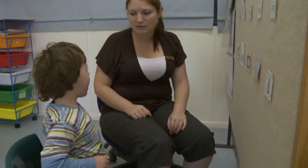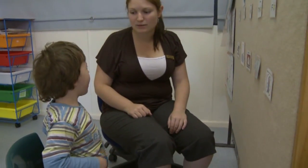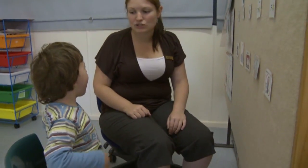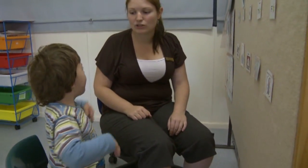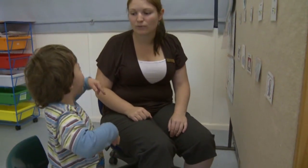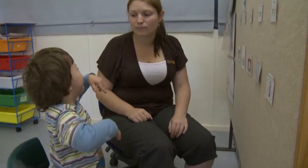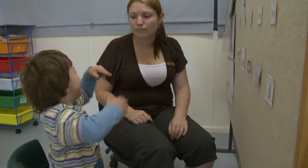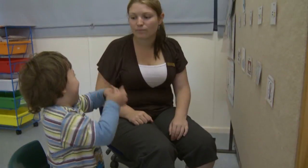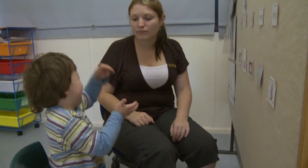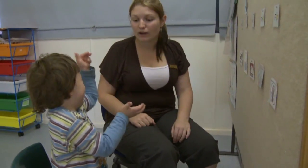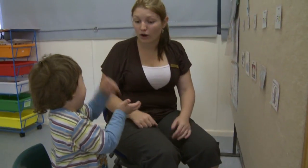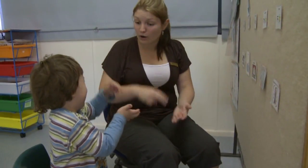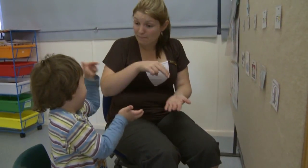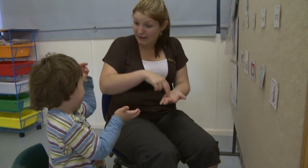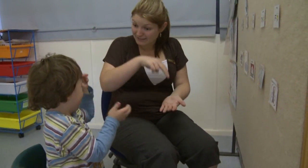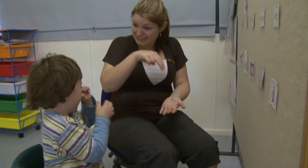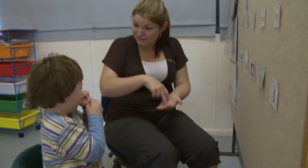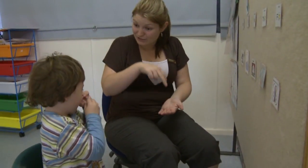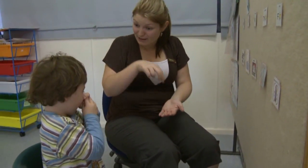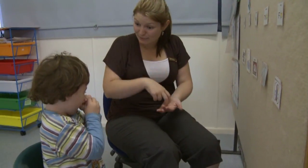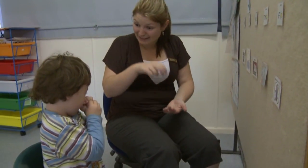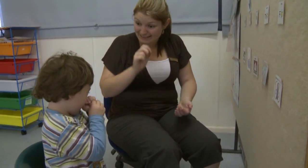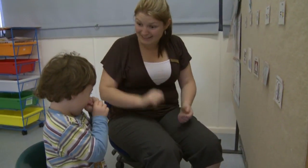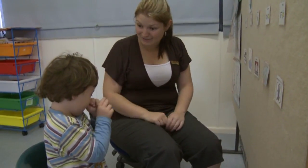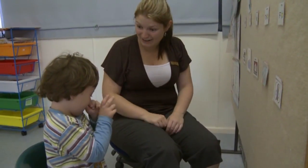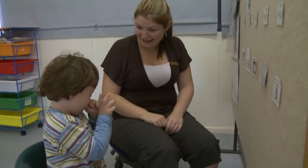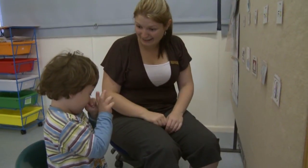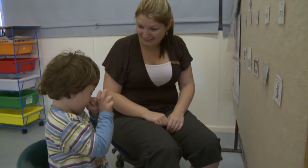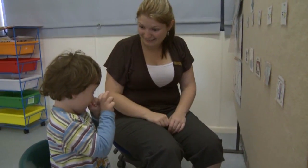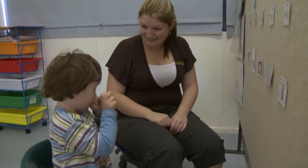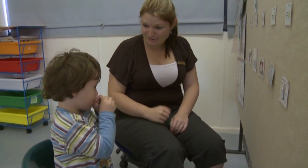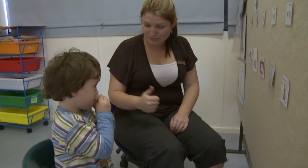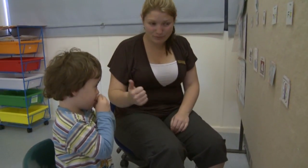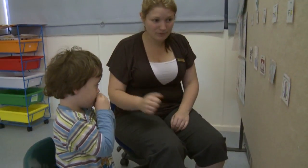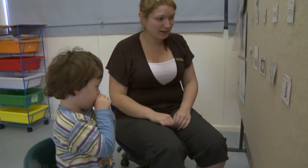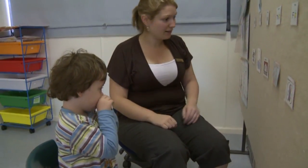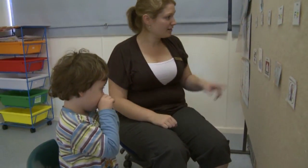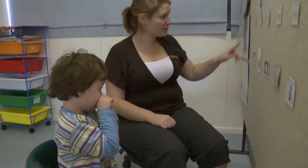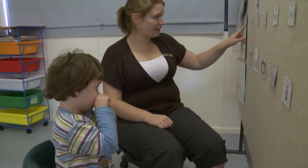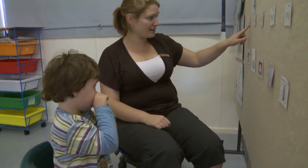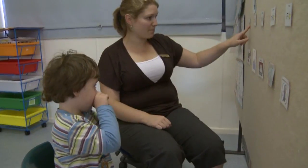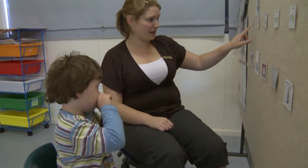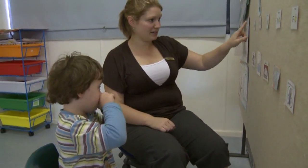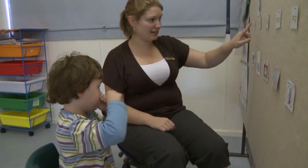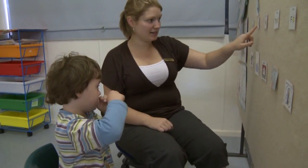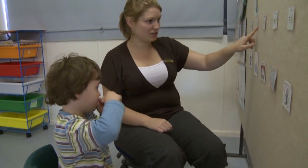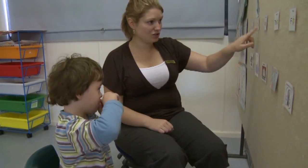we do? And hey. Oh, and bouncing on the trampoline, that's right. Good boy. So there's our Monday,